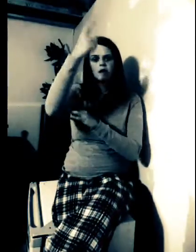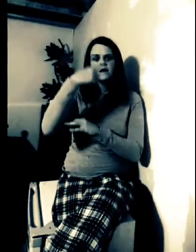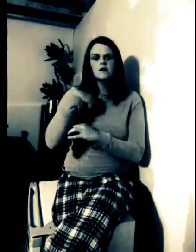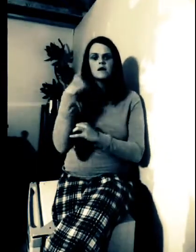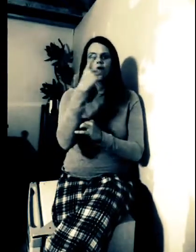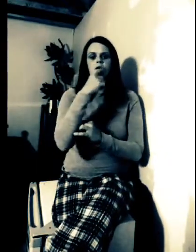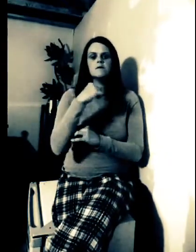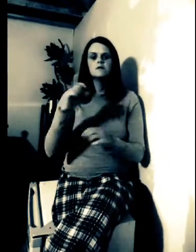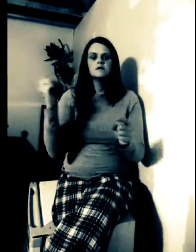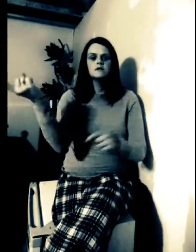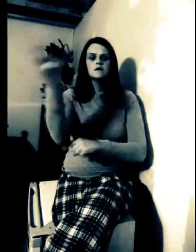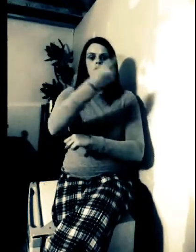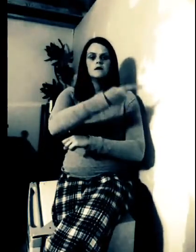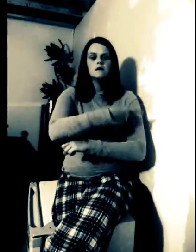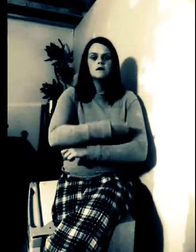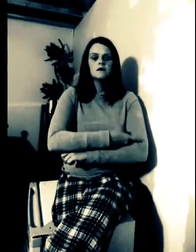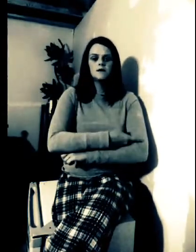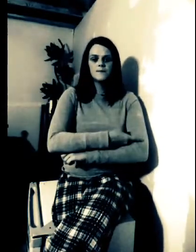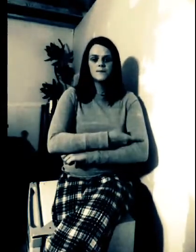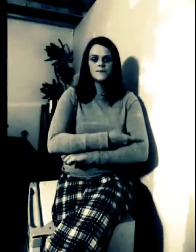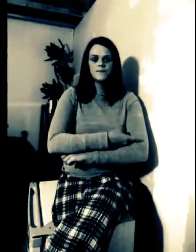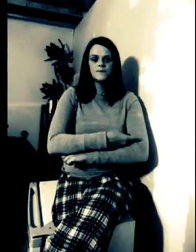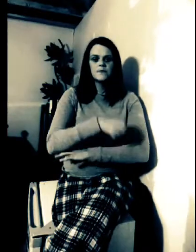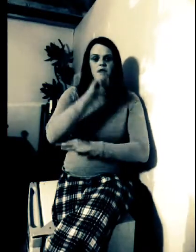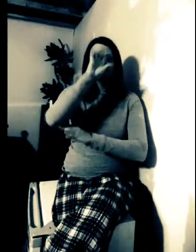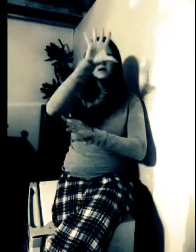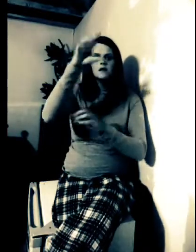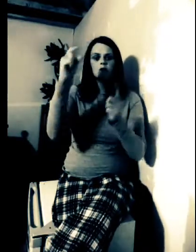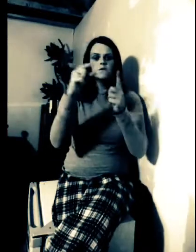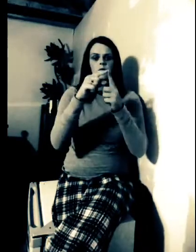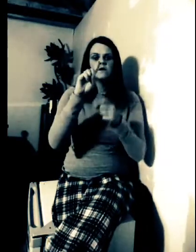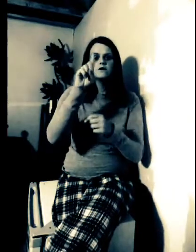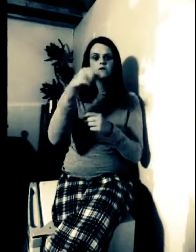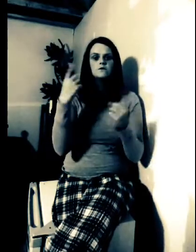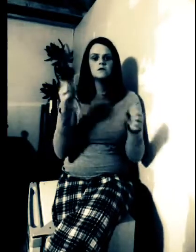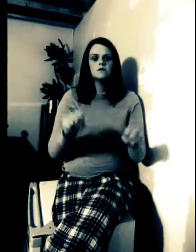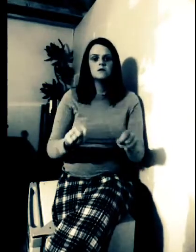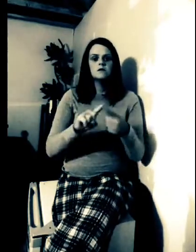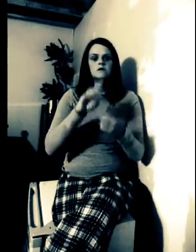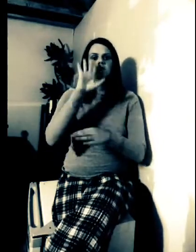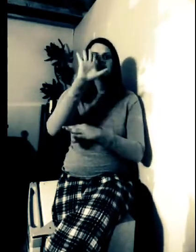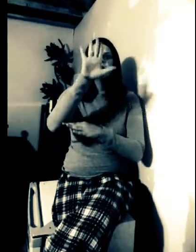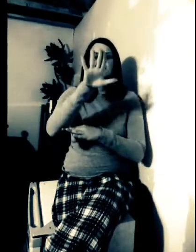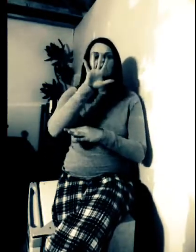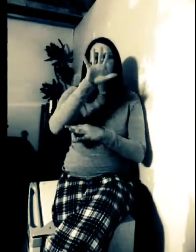man I am today Say the words you need to say